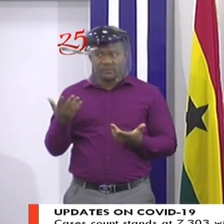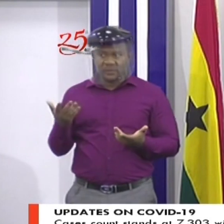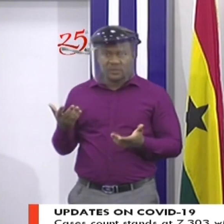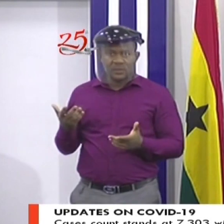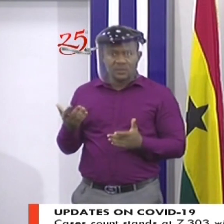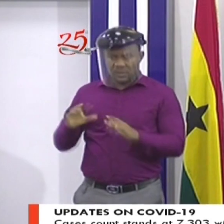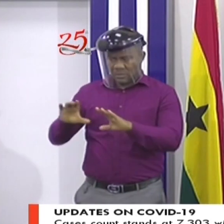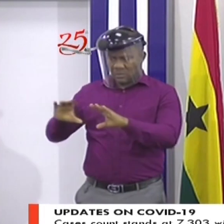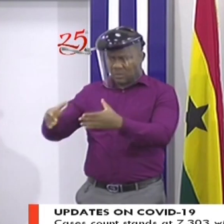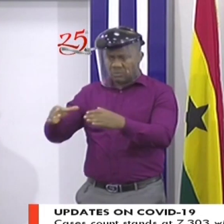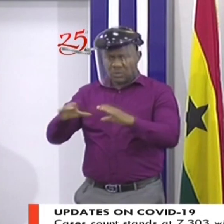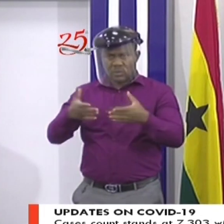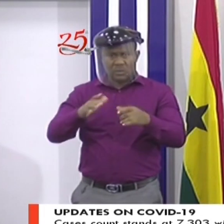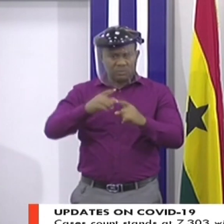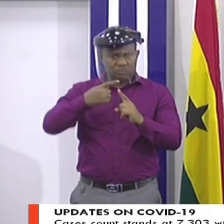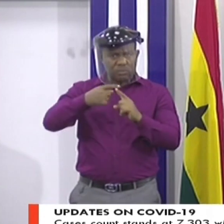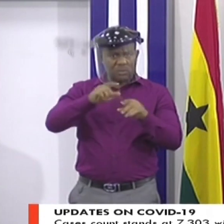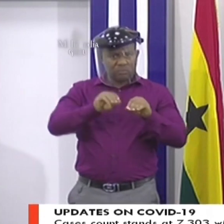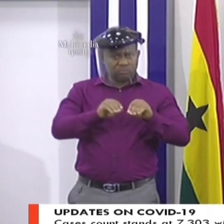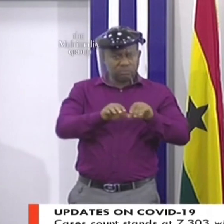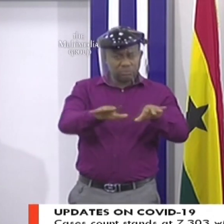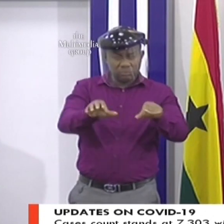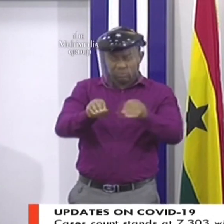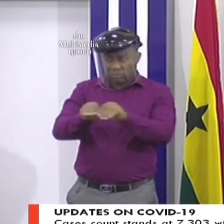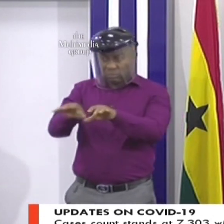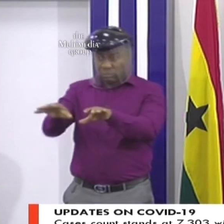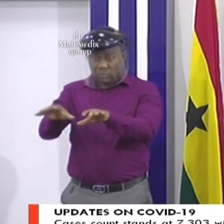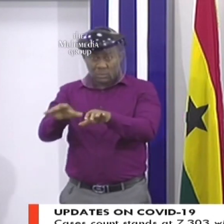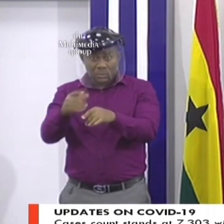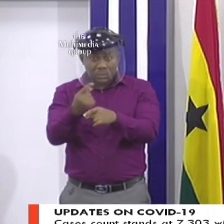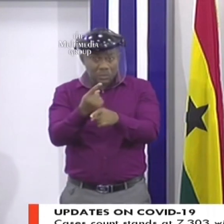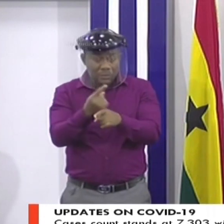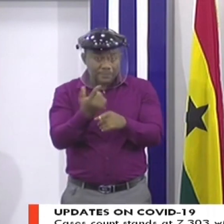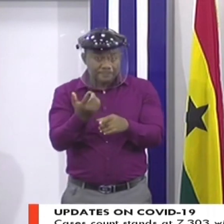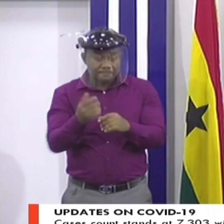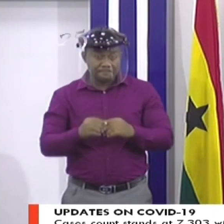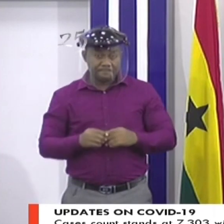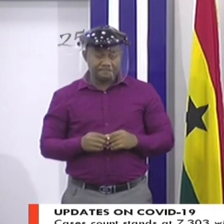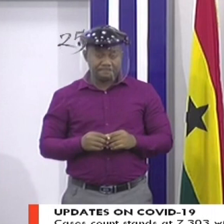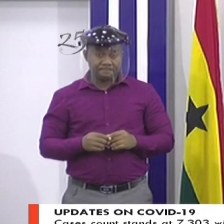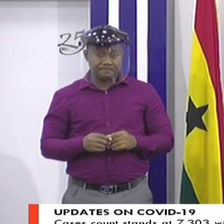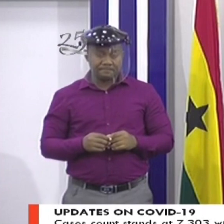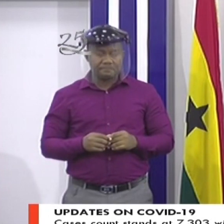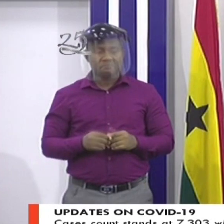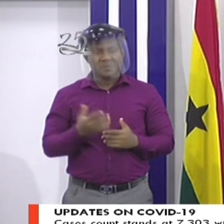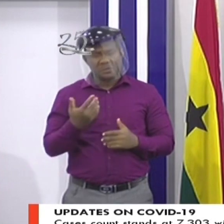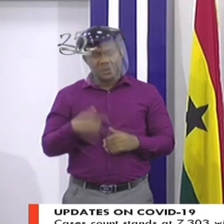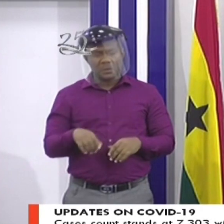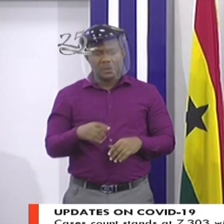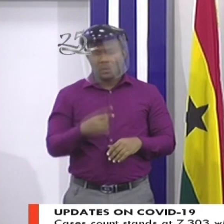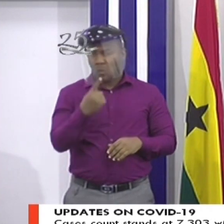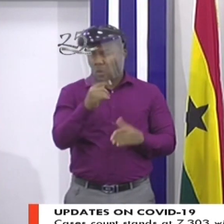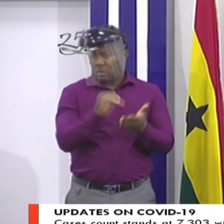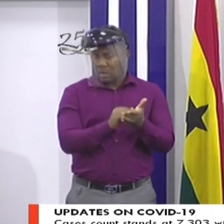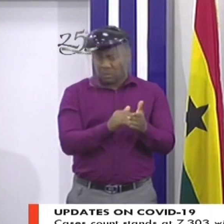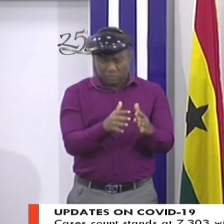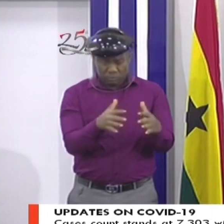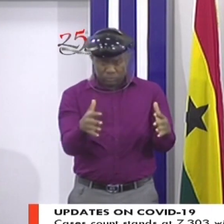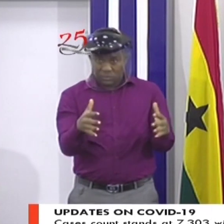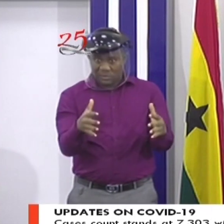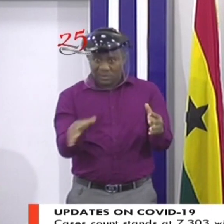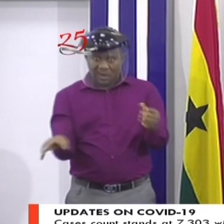spread. Indeed, if you have 1,000 and you add 1, you have